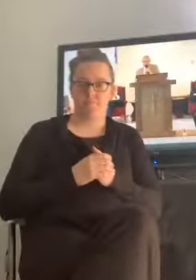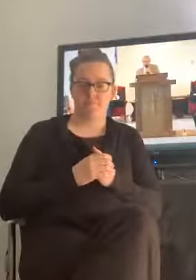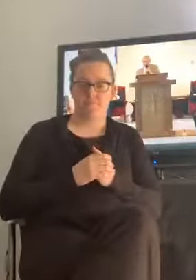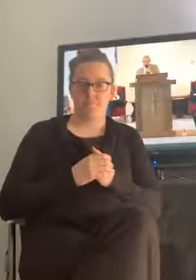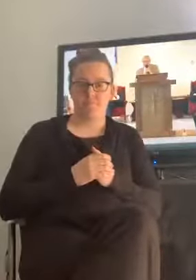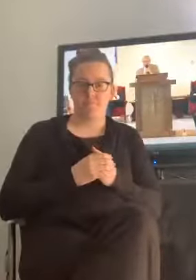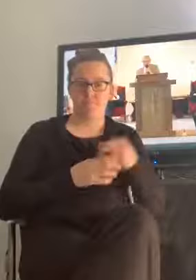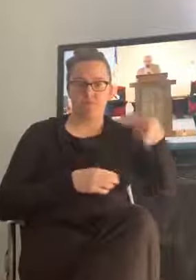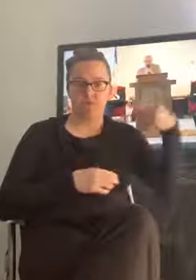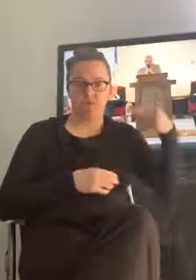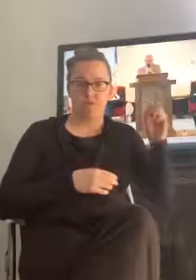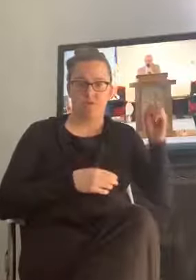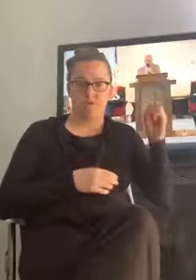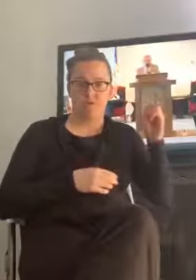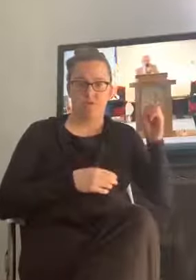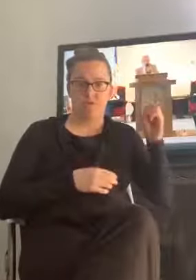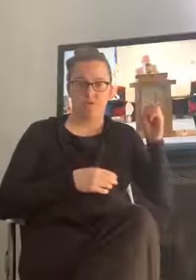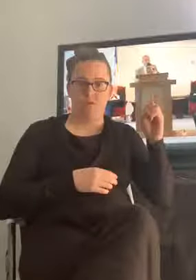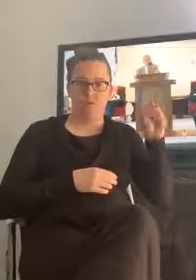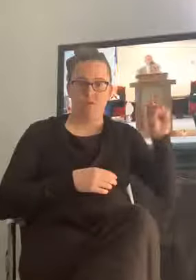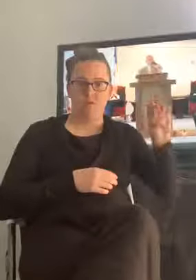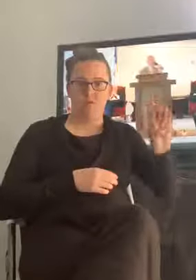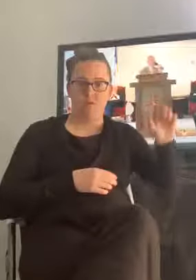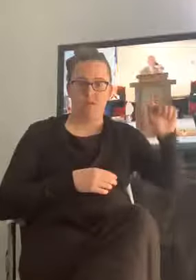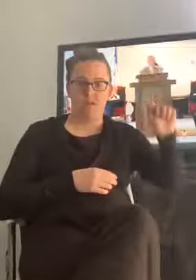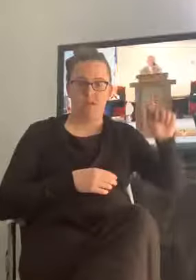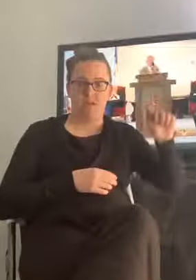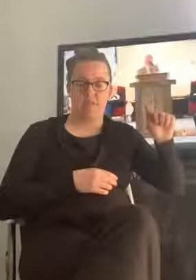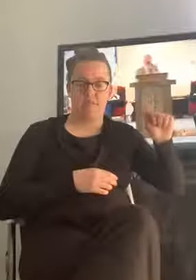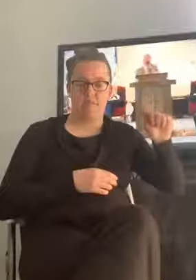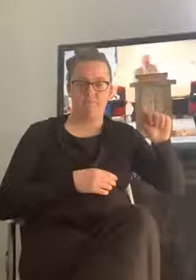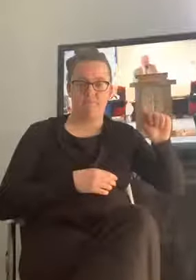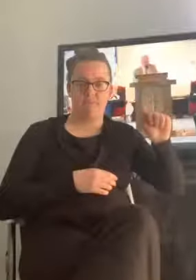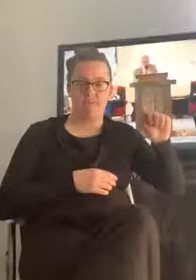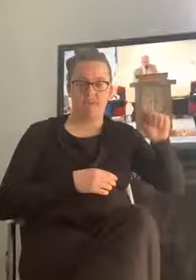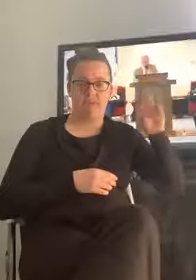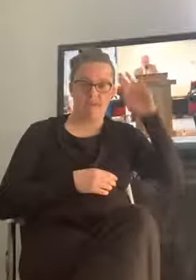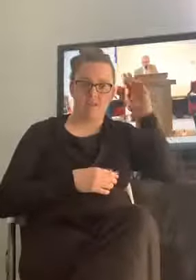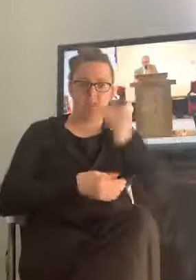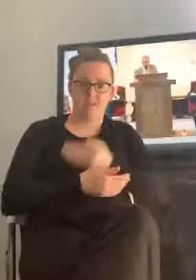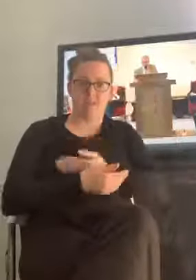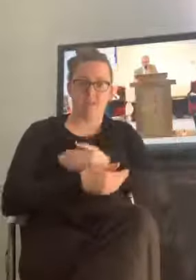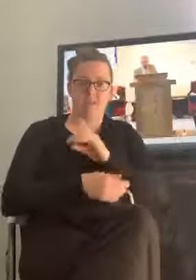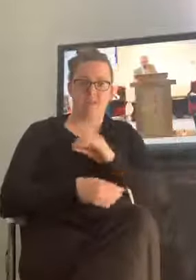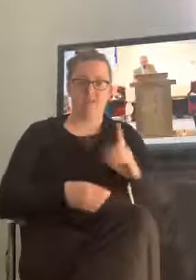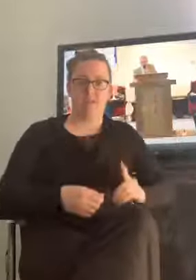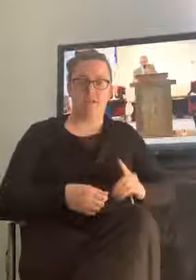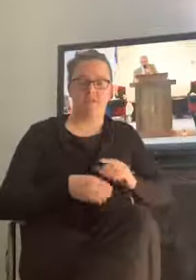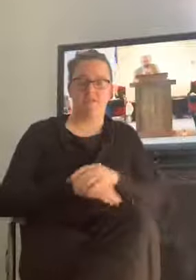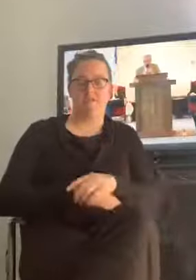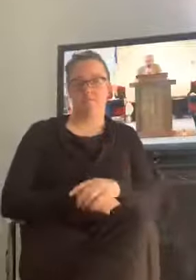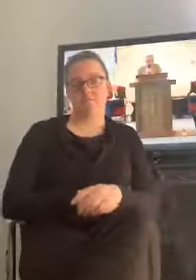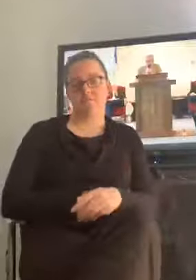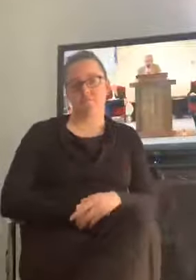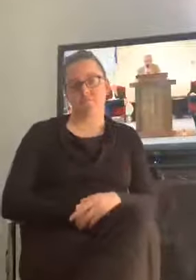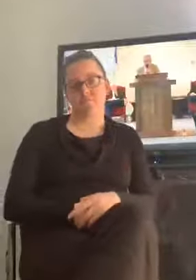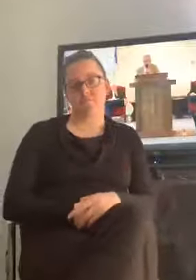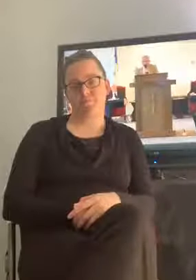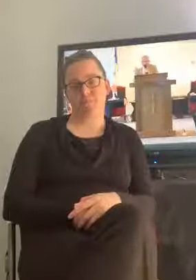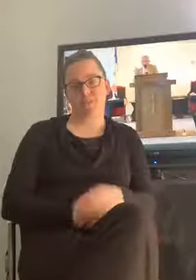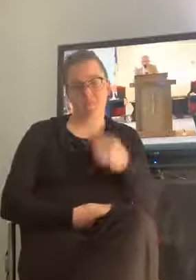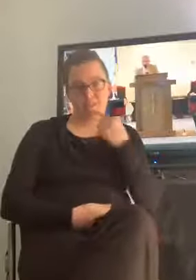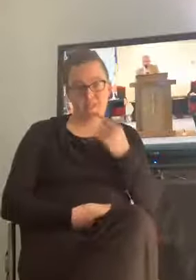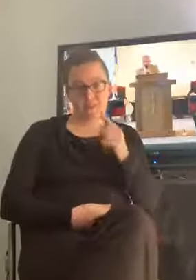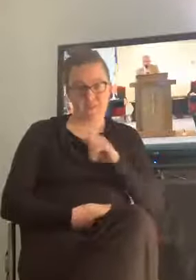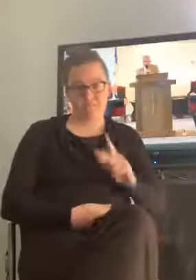to the Son of David. They were recognizing him as their king. And they said, blessed